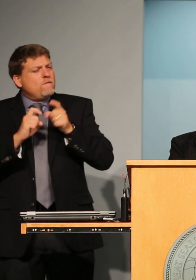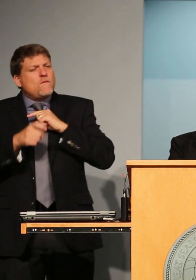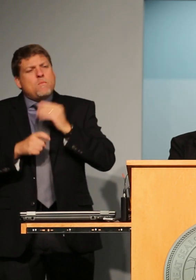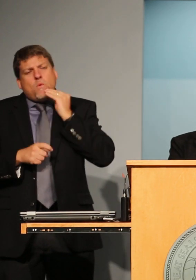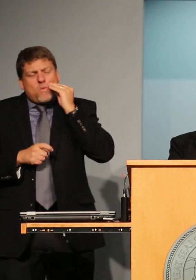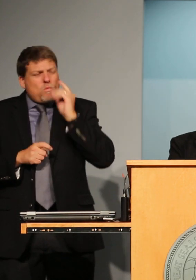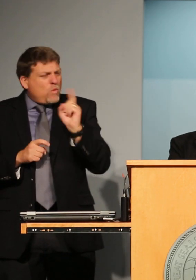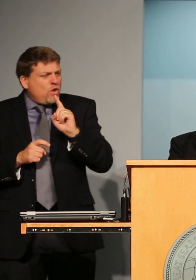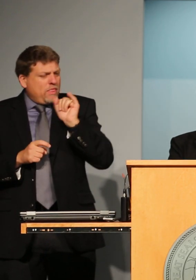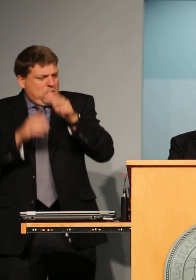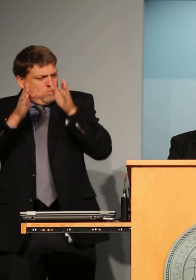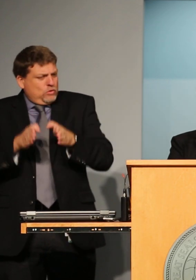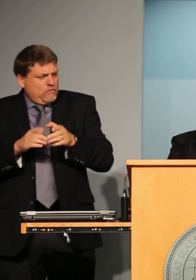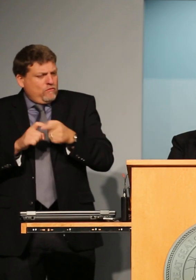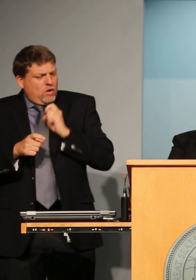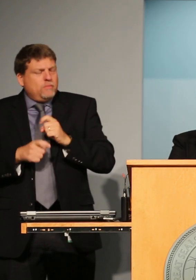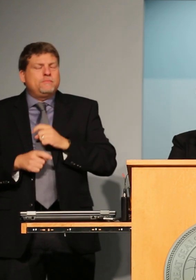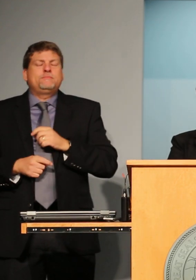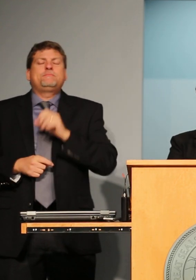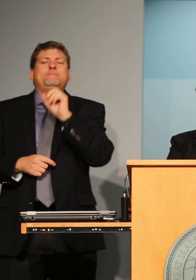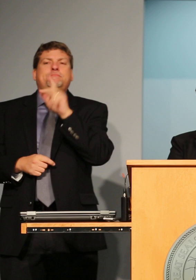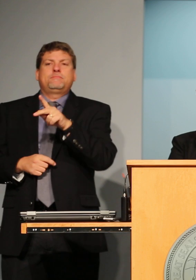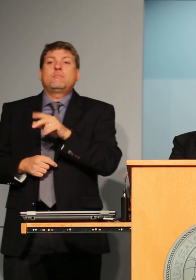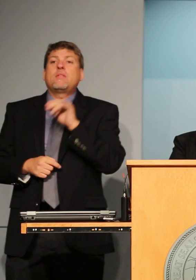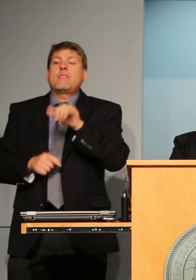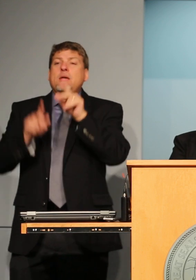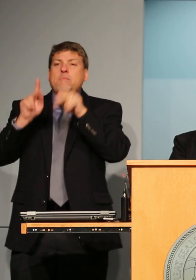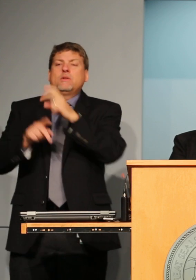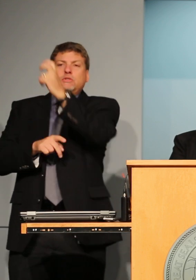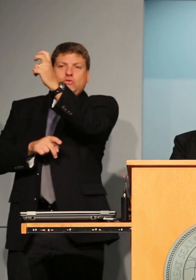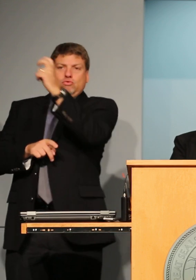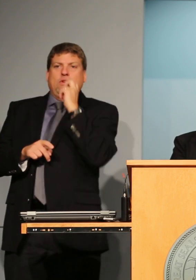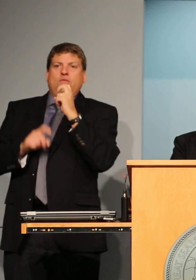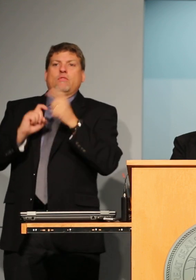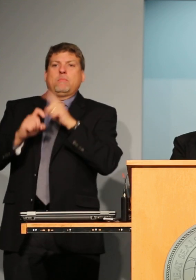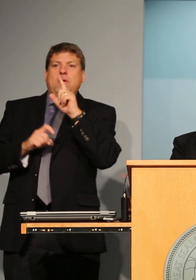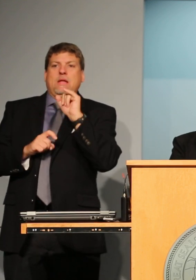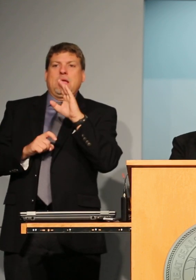there temporarily? The person traveled from Liberia to here.